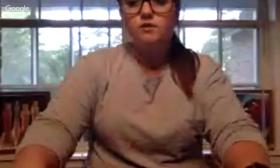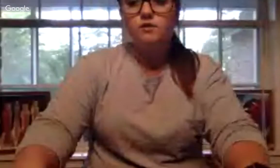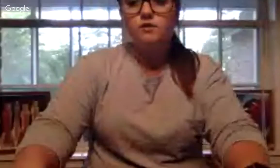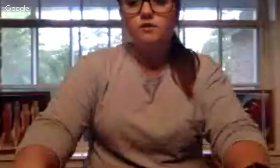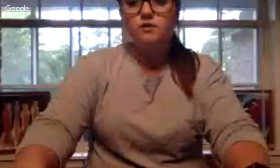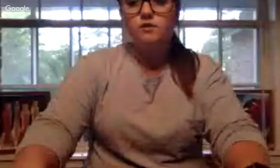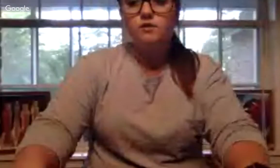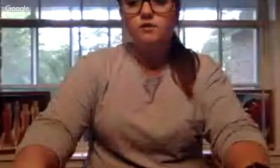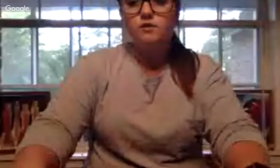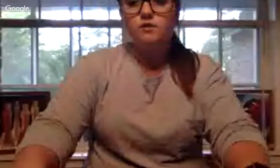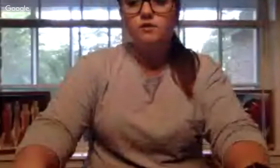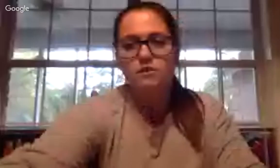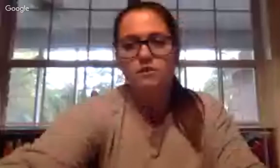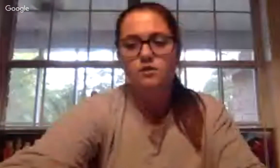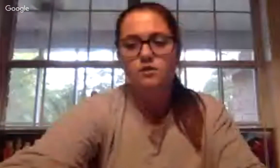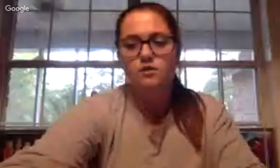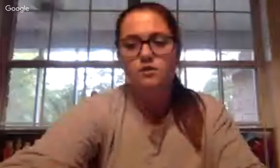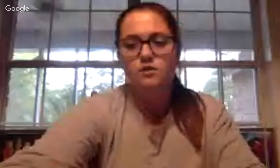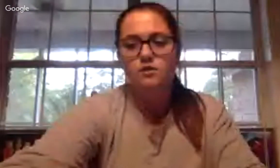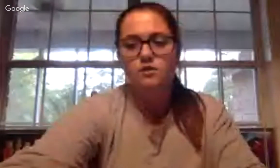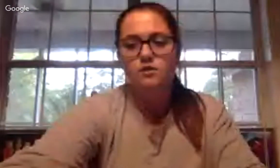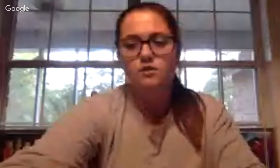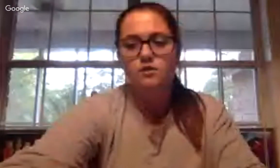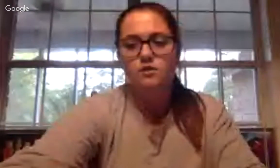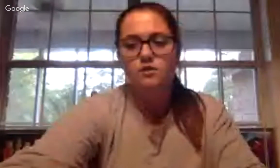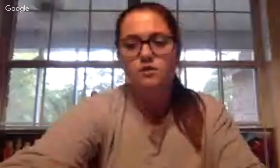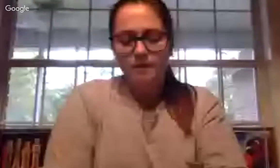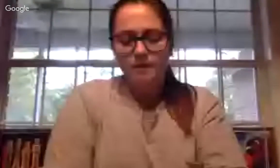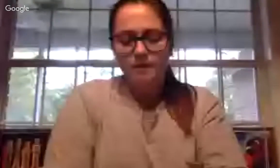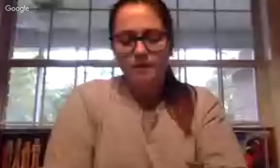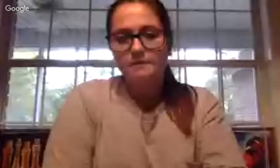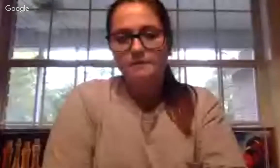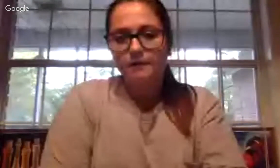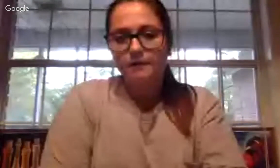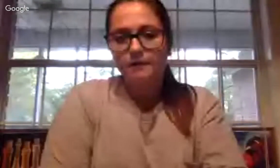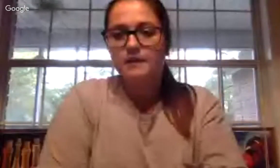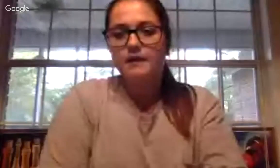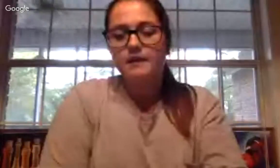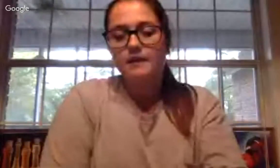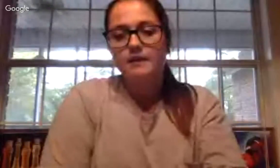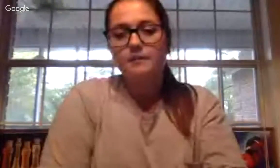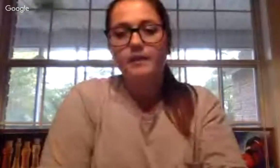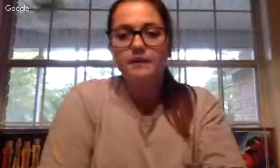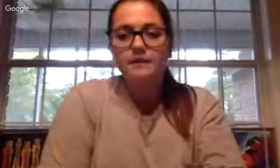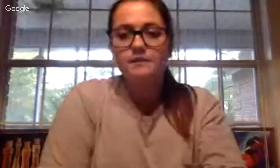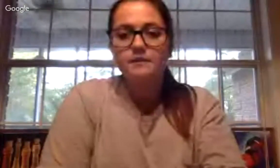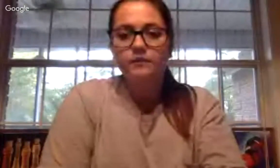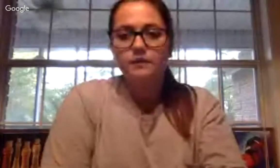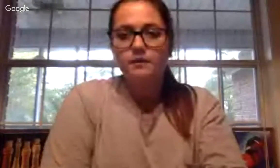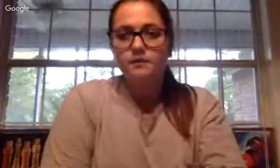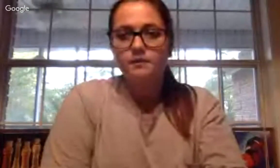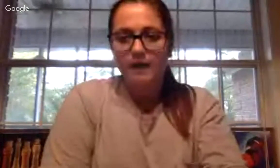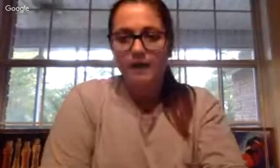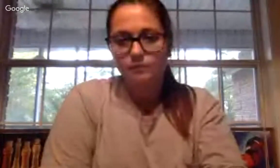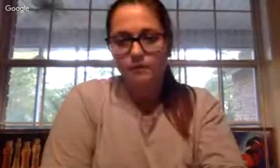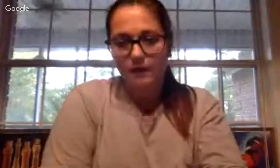So there are many benefits to the use of sign language, the systematic fading, and then the independence of a child being